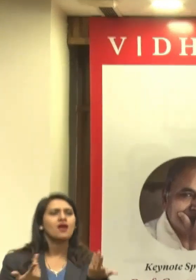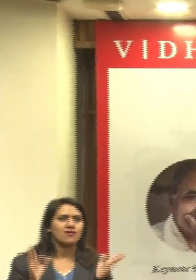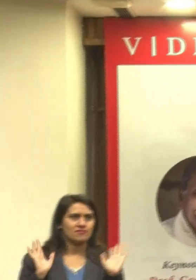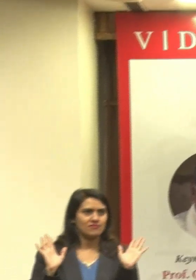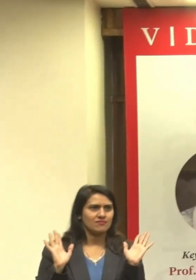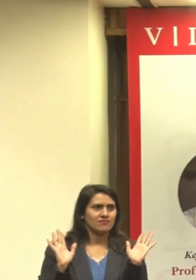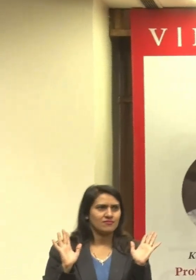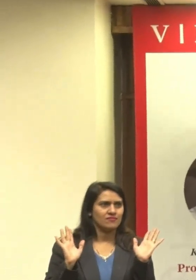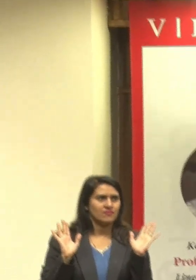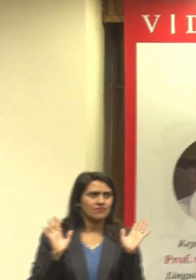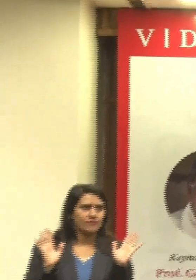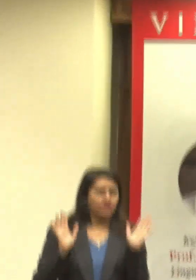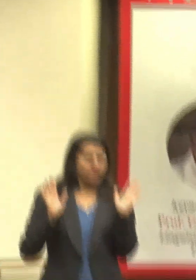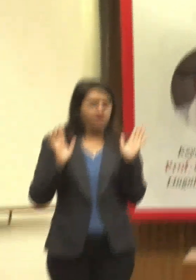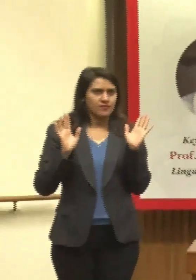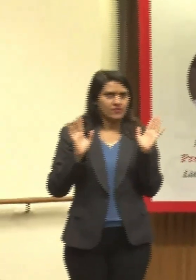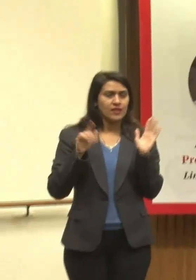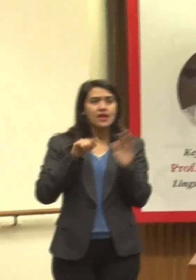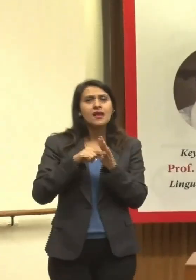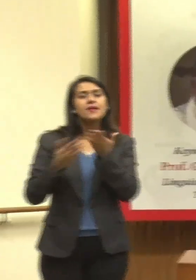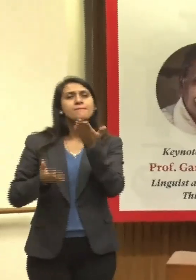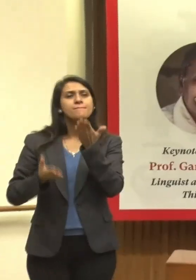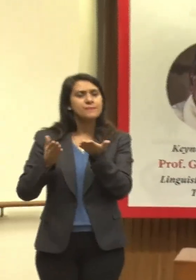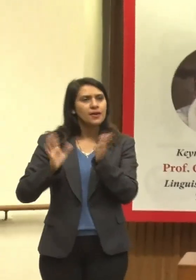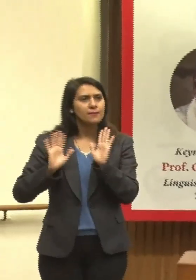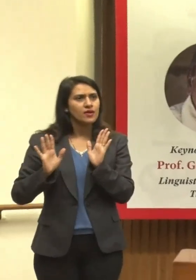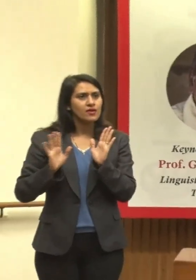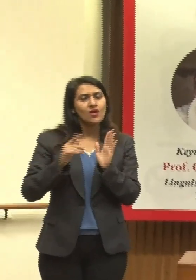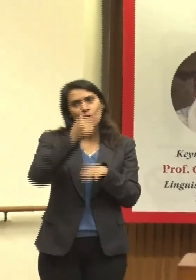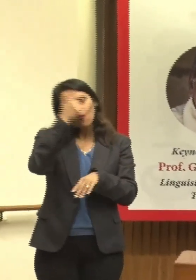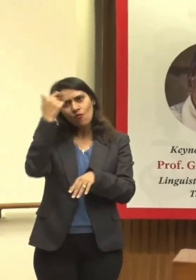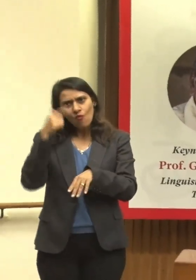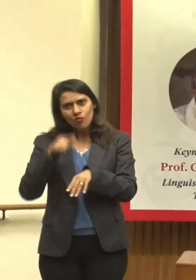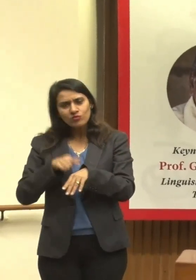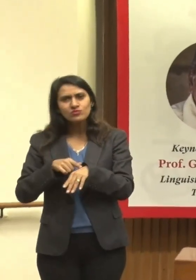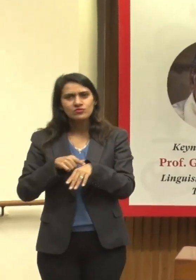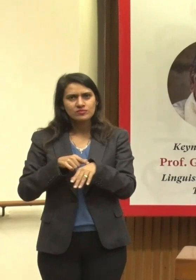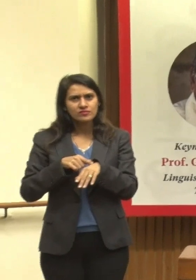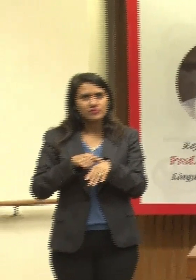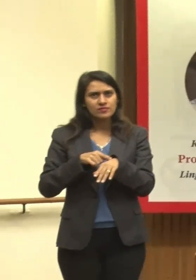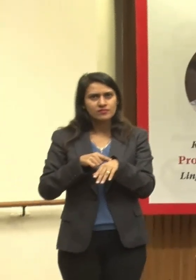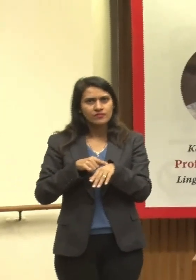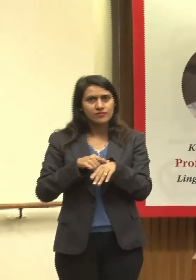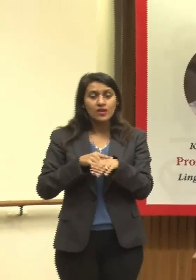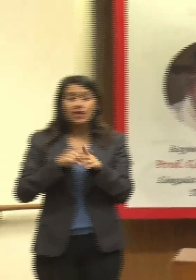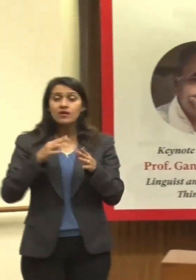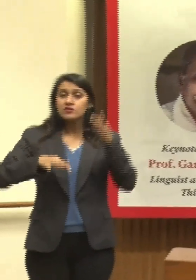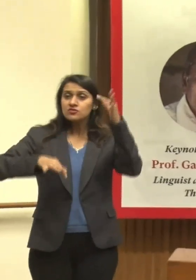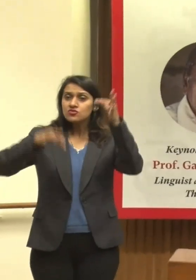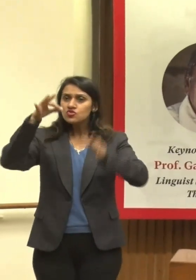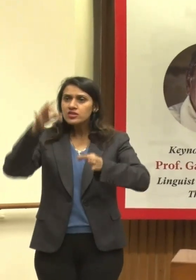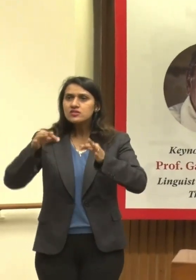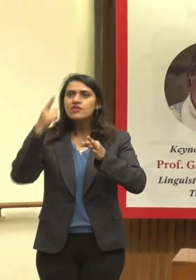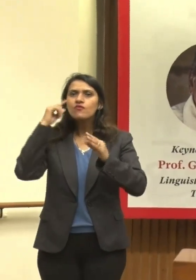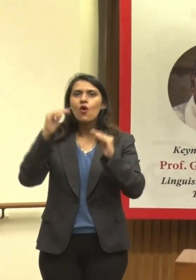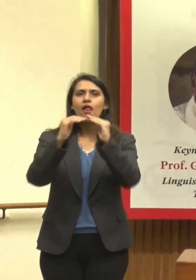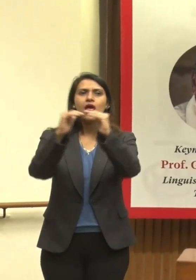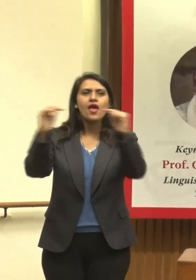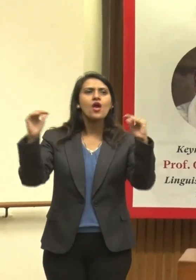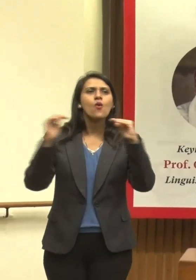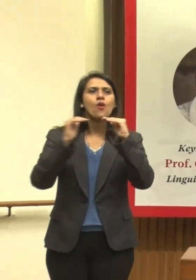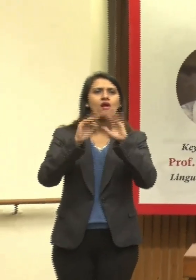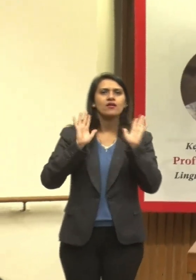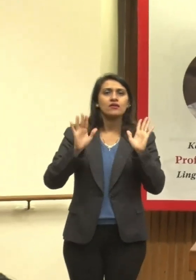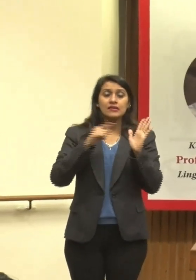is supposed to be, fortunately, spirit of justice and equality. So